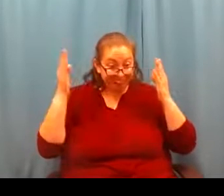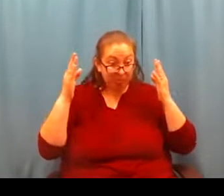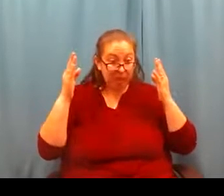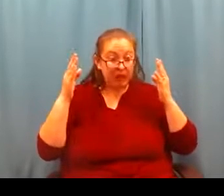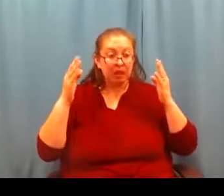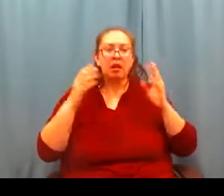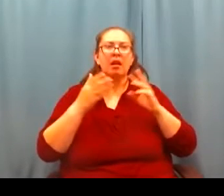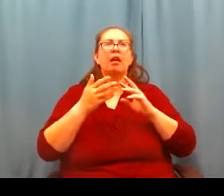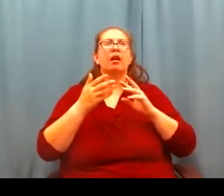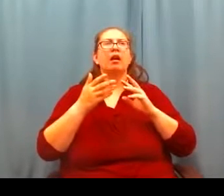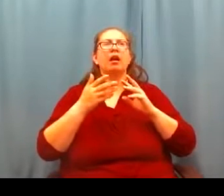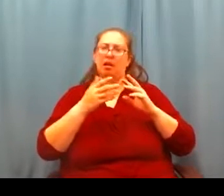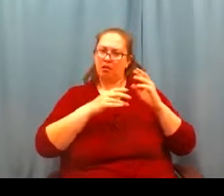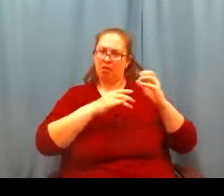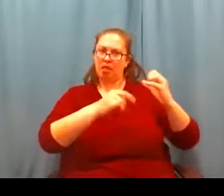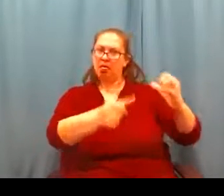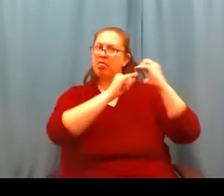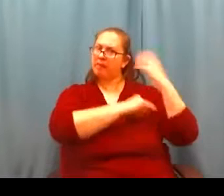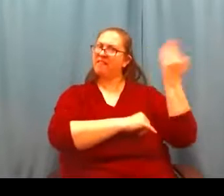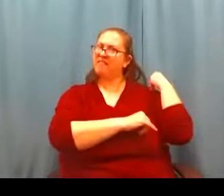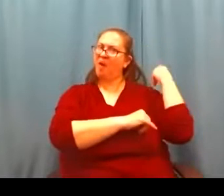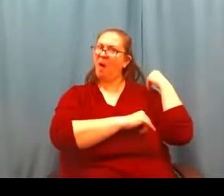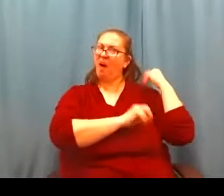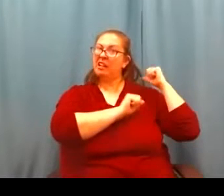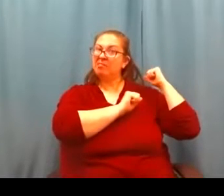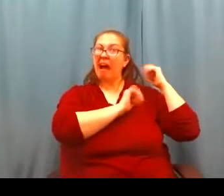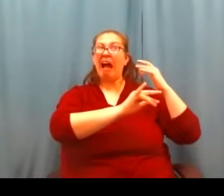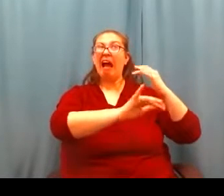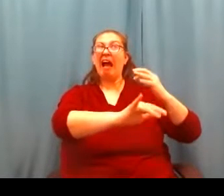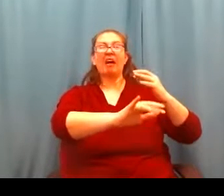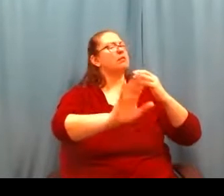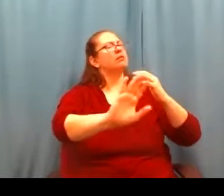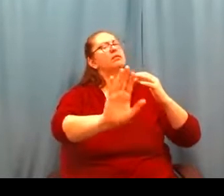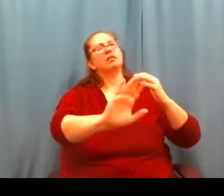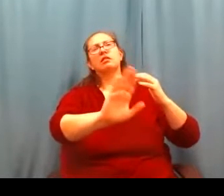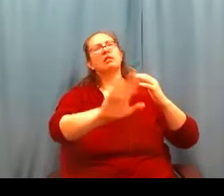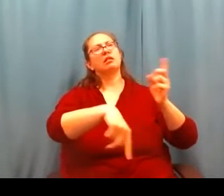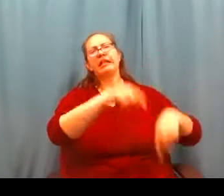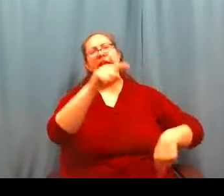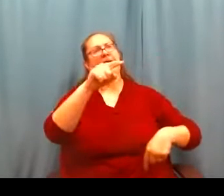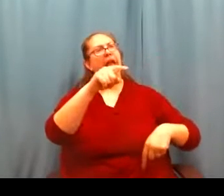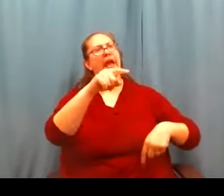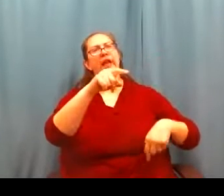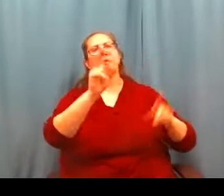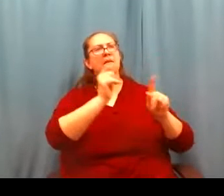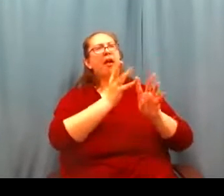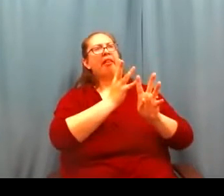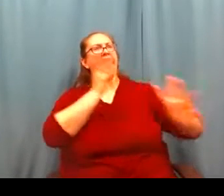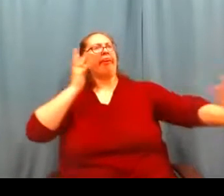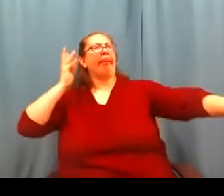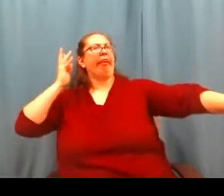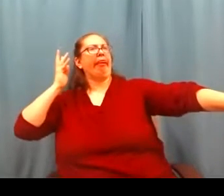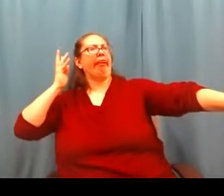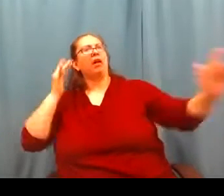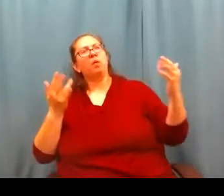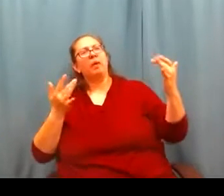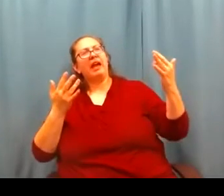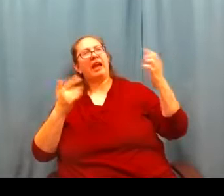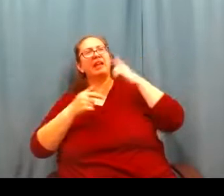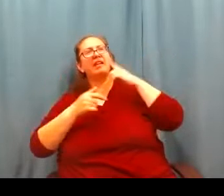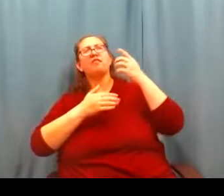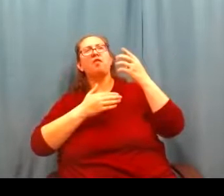people sort of bunched up in the halls of City Hall waiting to do various procedures.